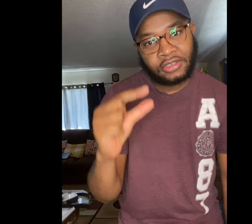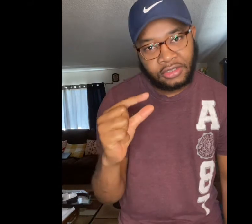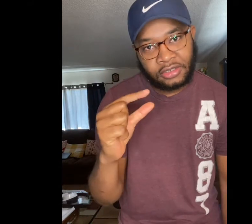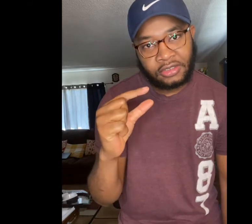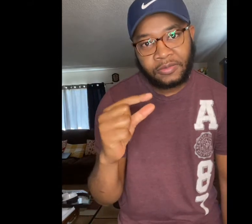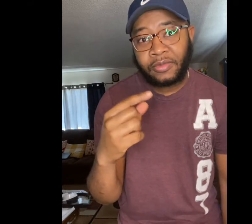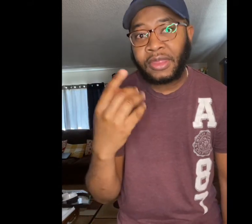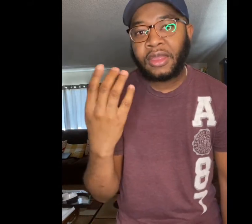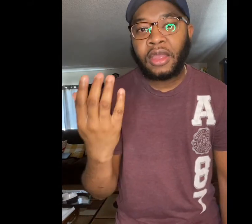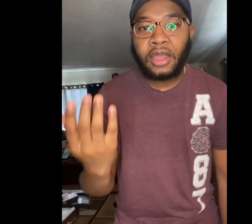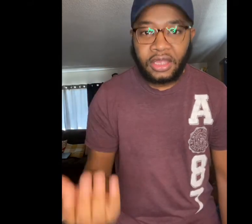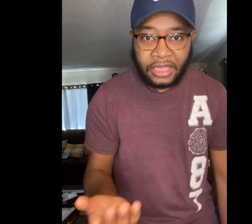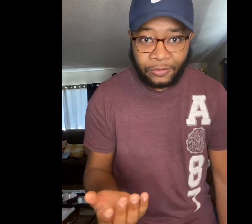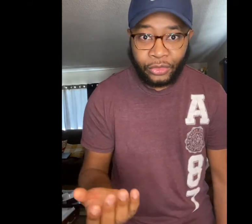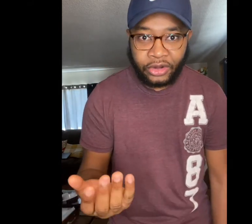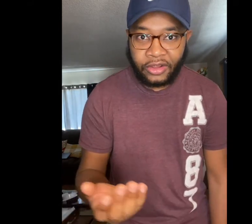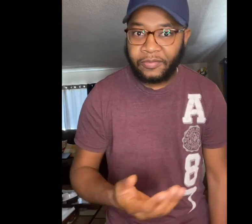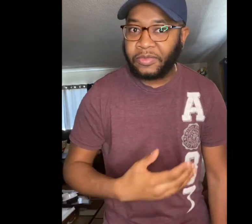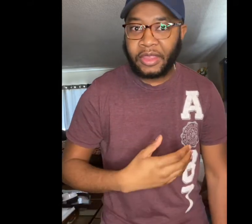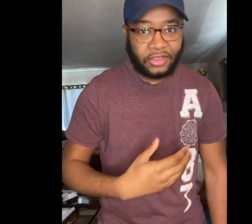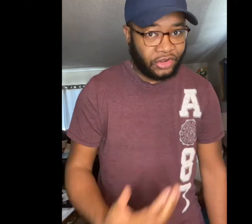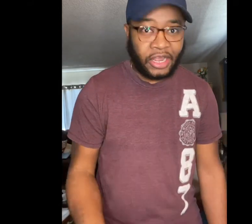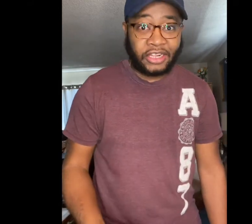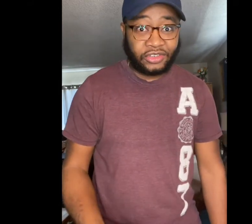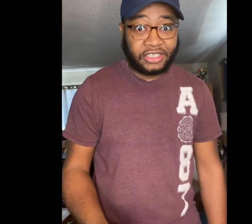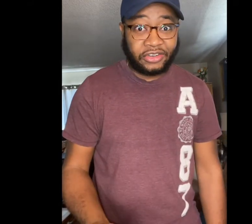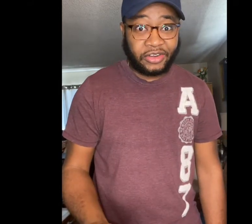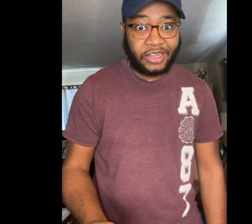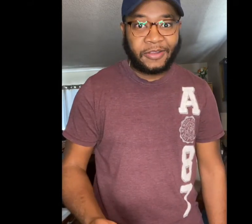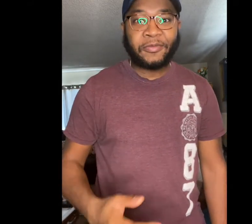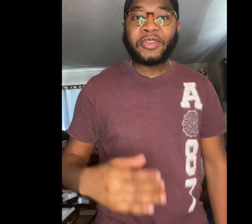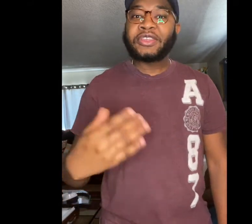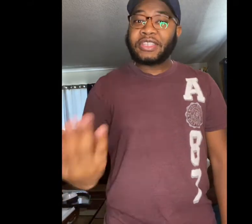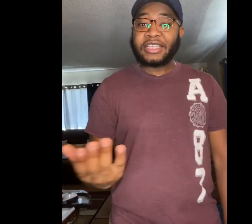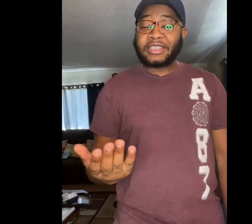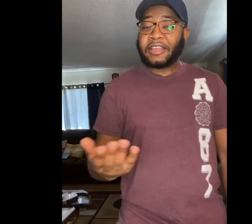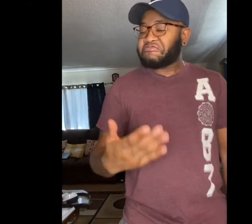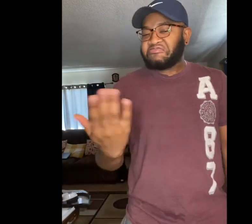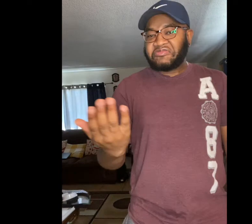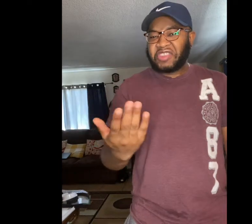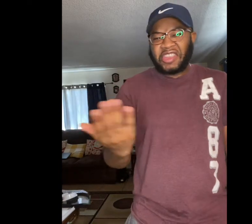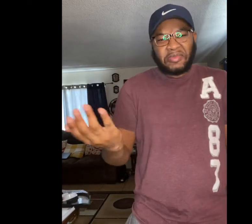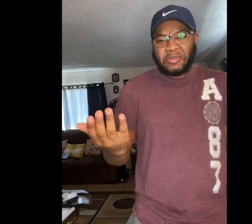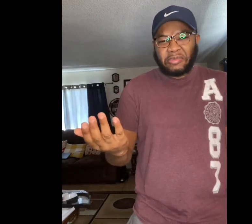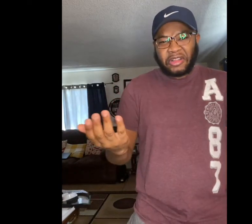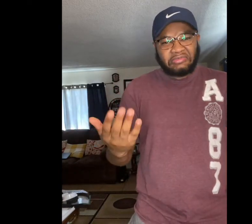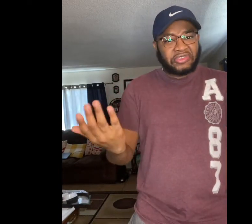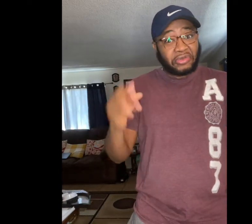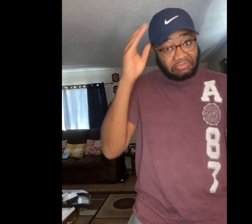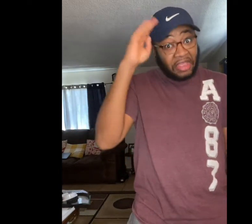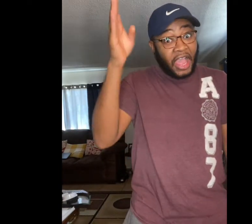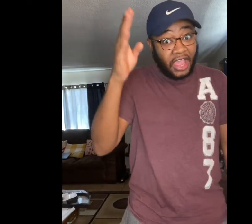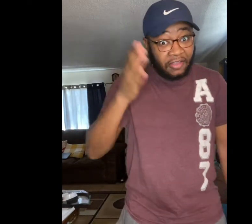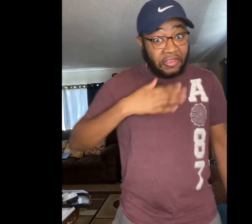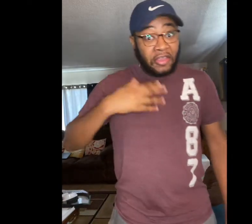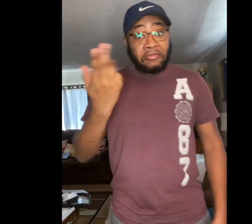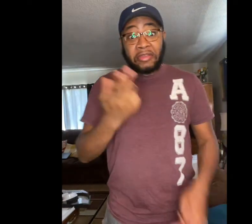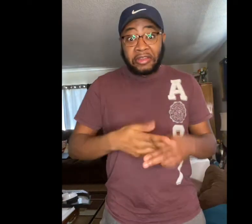G, getting boring. You're not interested, right? So that's like, keep it minimal. So, hi, my